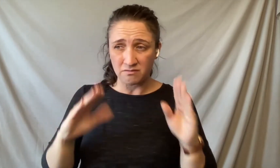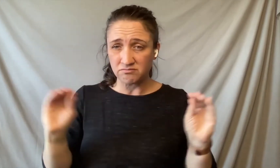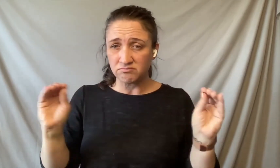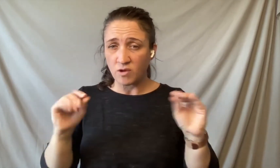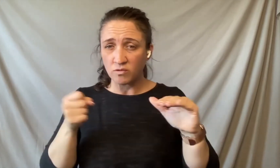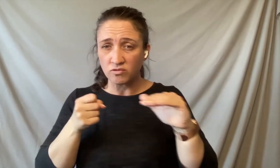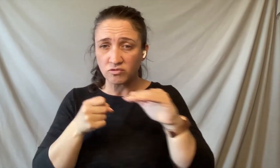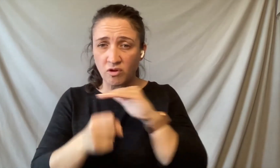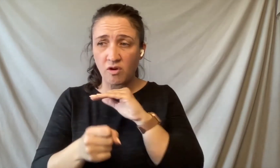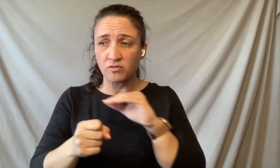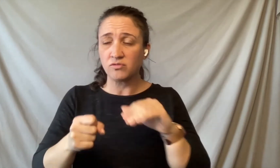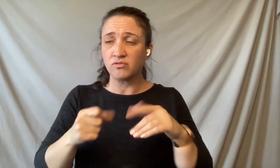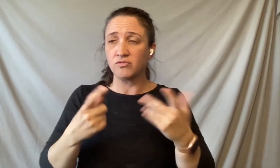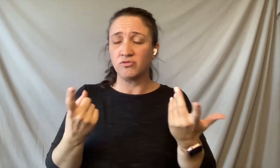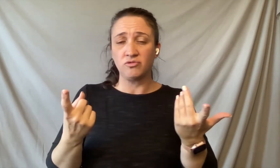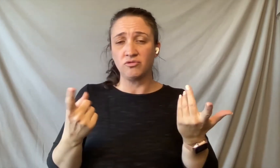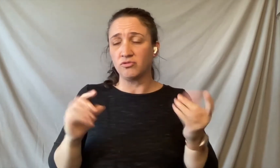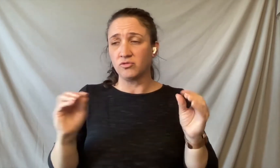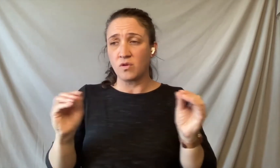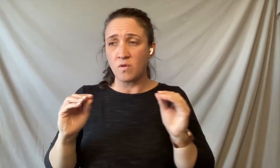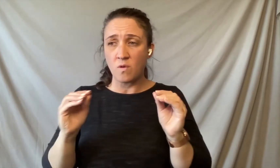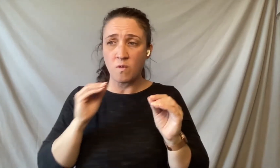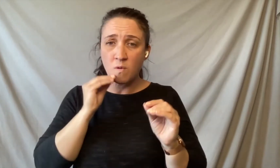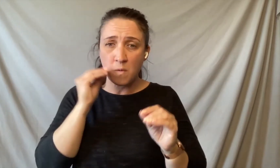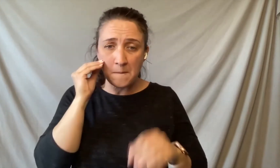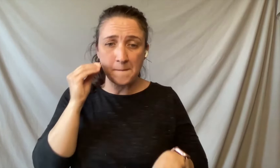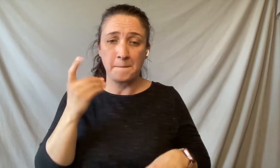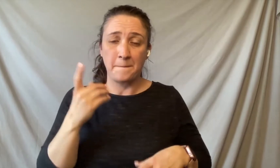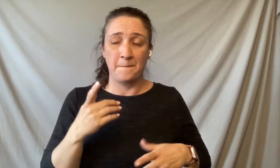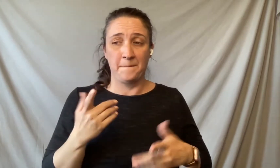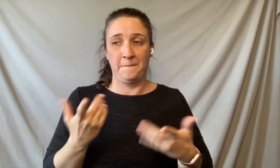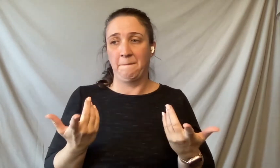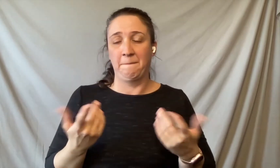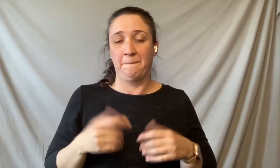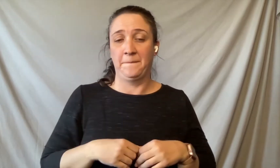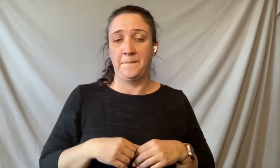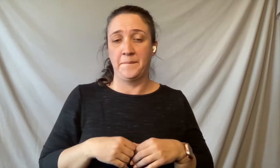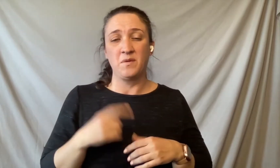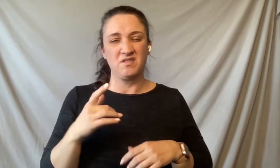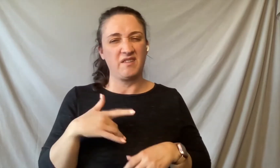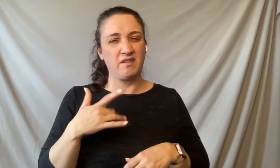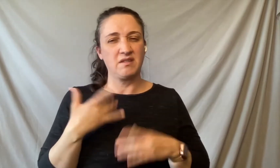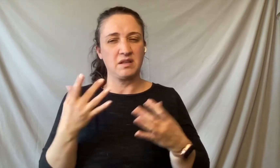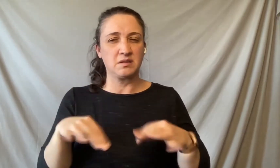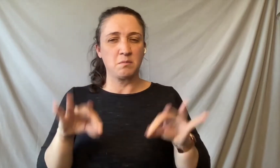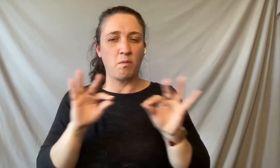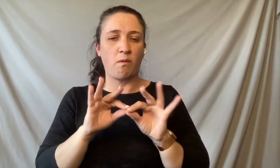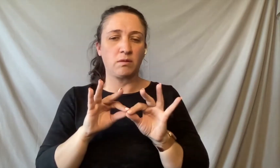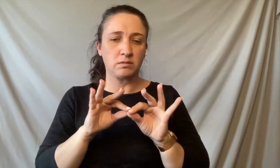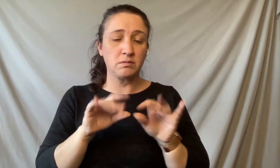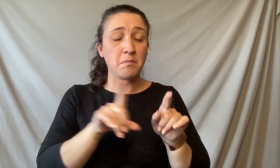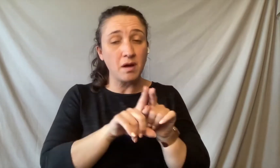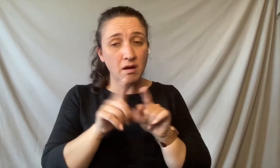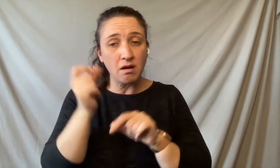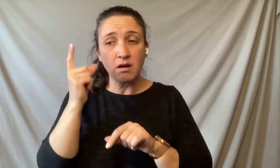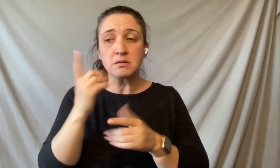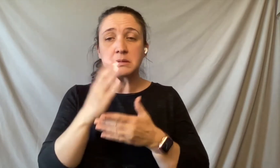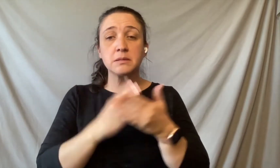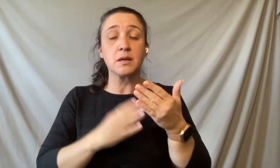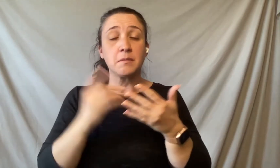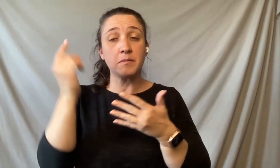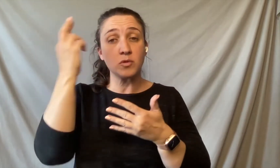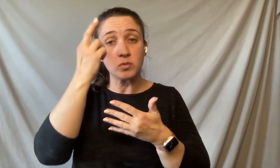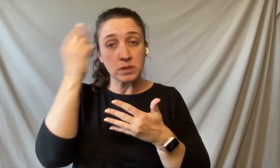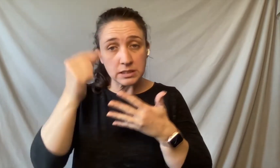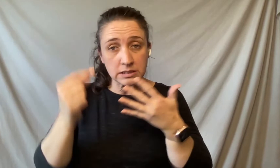know, the attainable, which I think is very important as well. And some of these reasons are